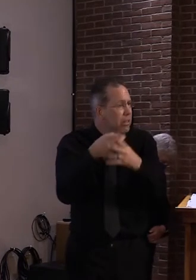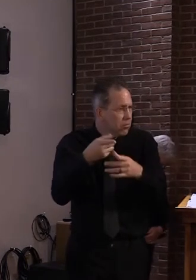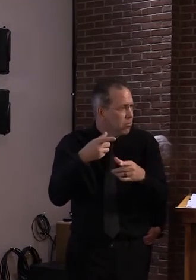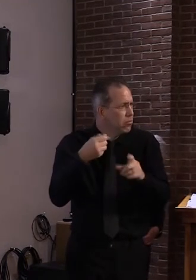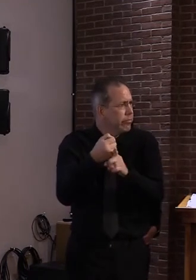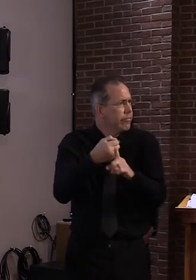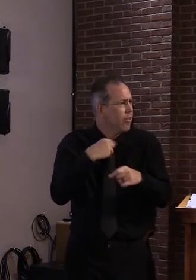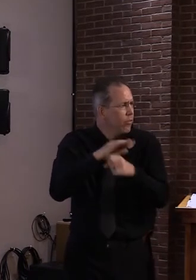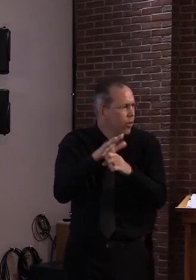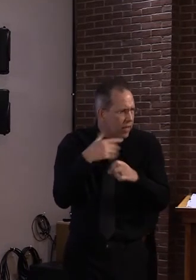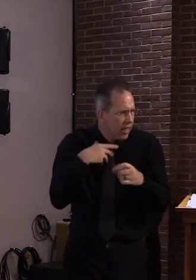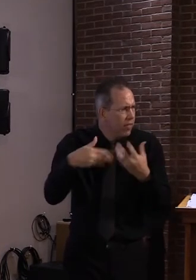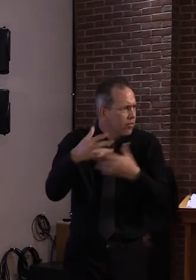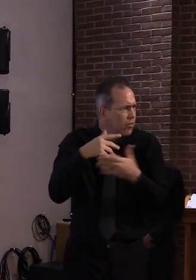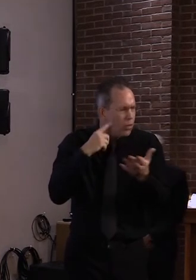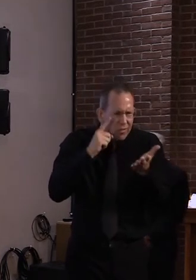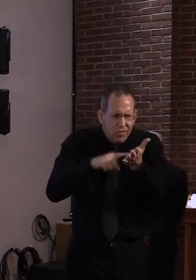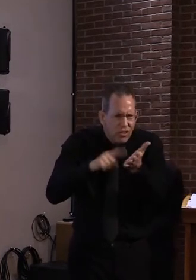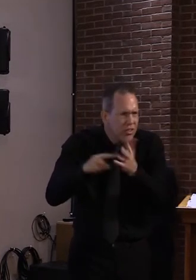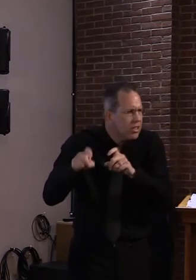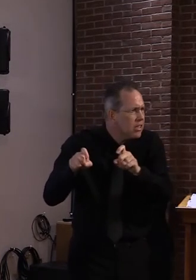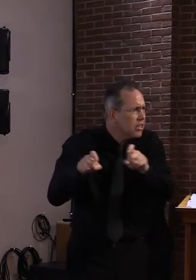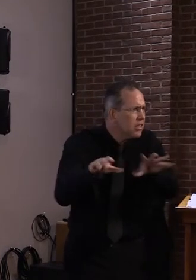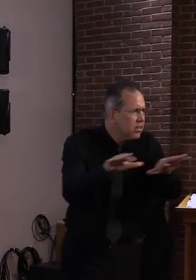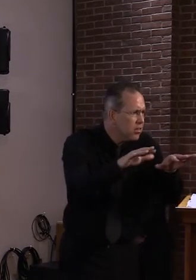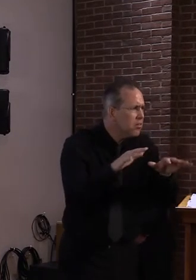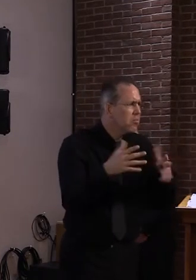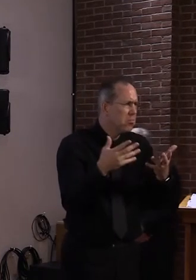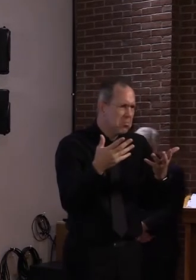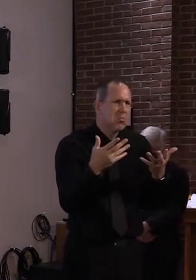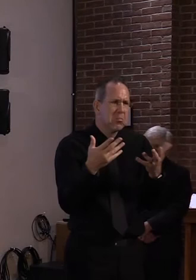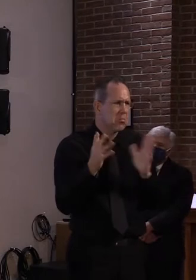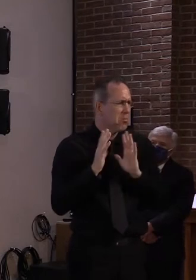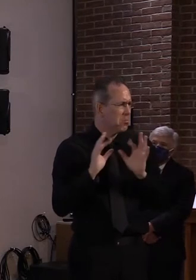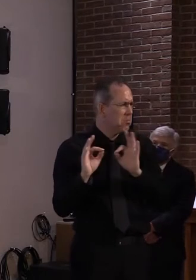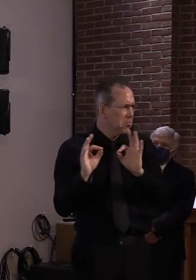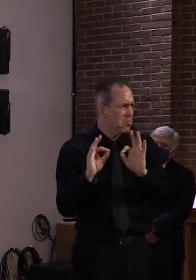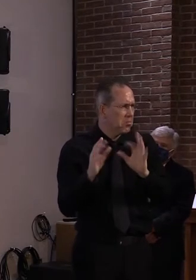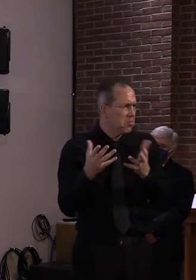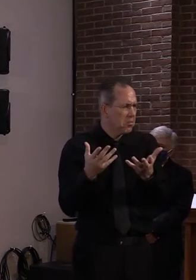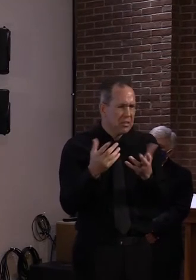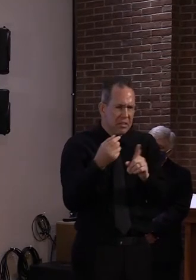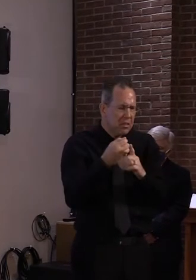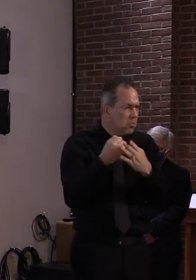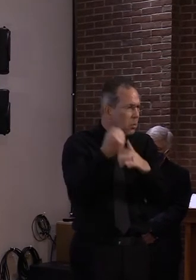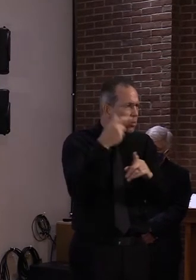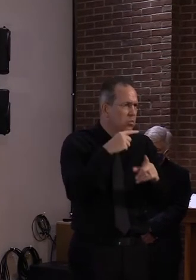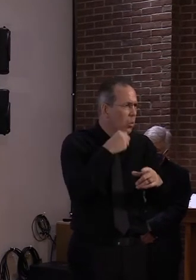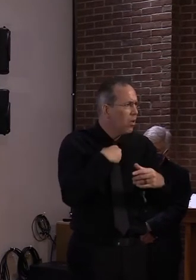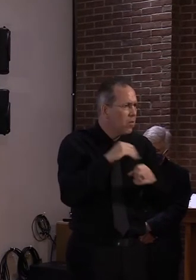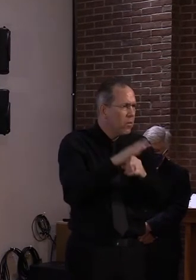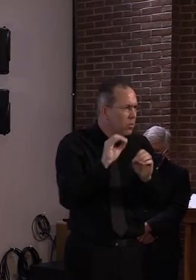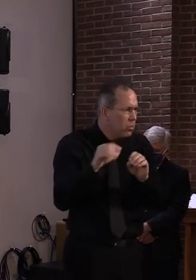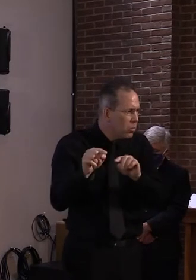hearteningly, most people were testing negative at those facilities. So